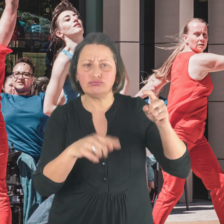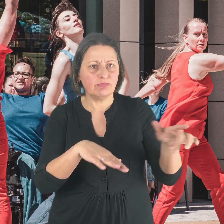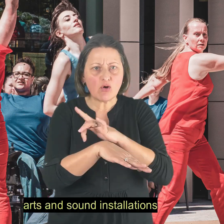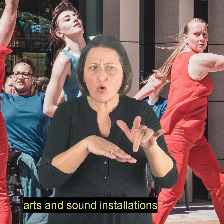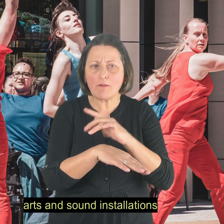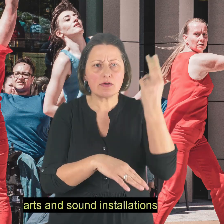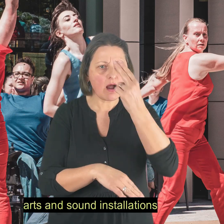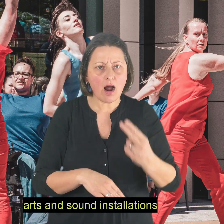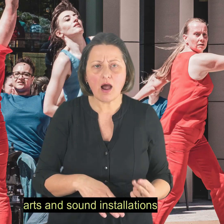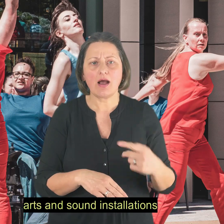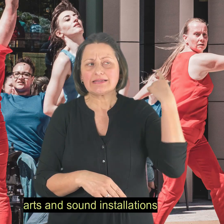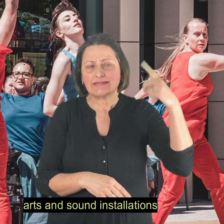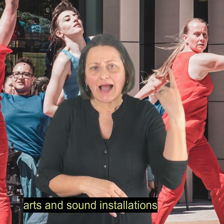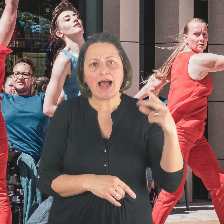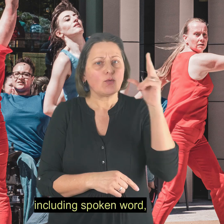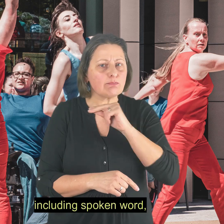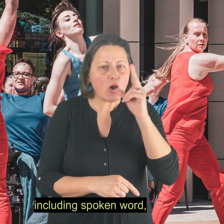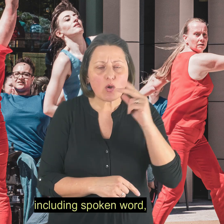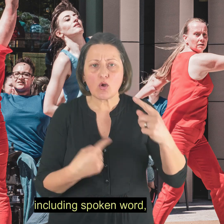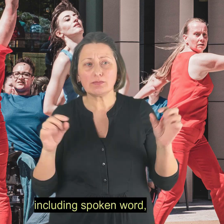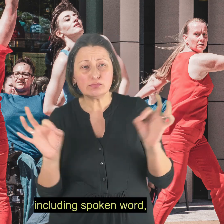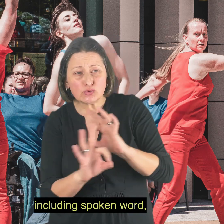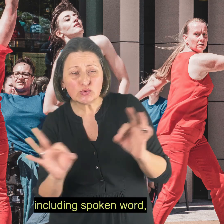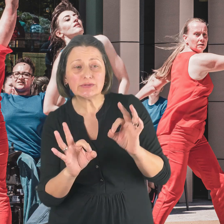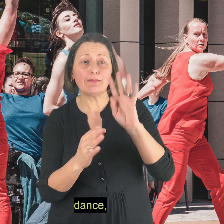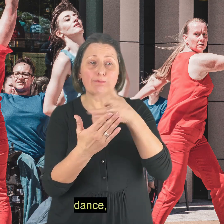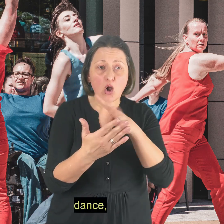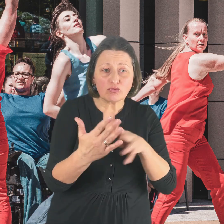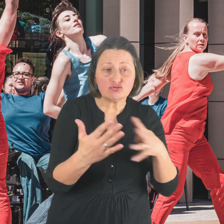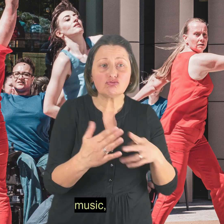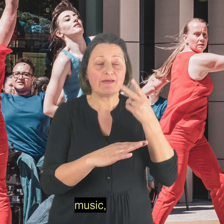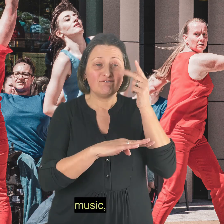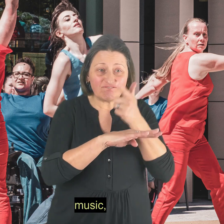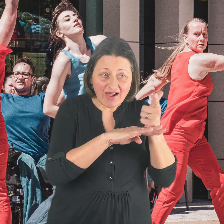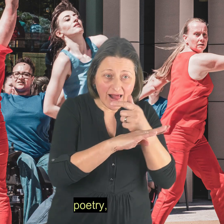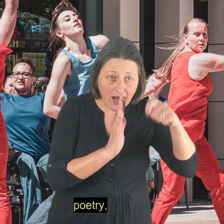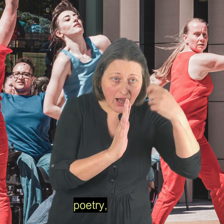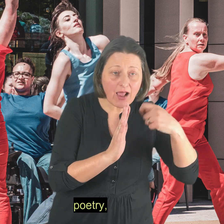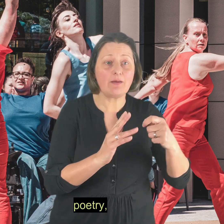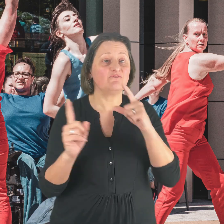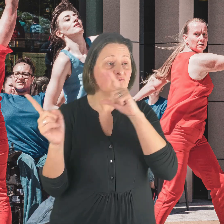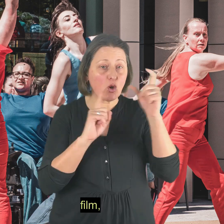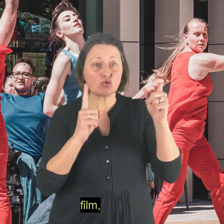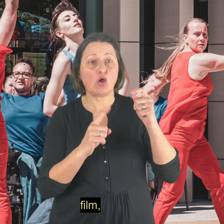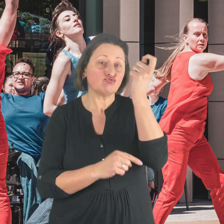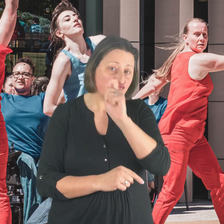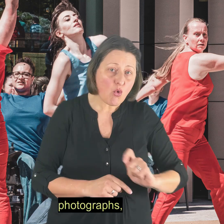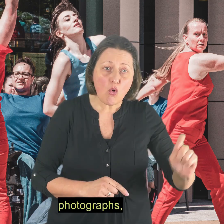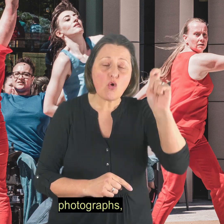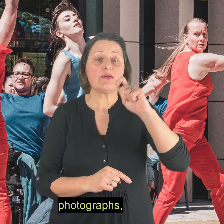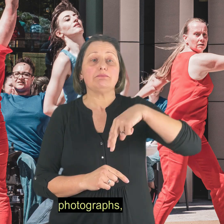performances, arts and sound installations, including spoken word, dance, music, poetry,